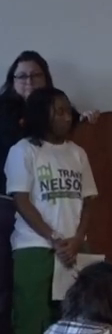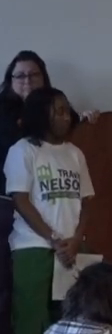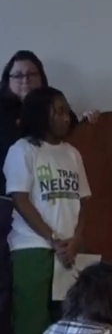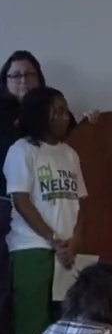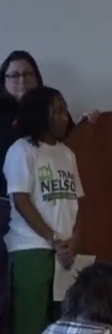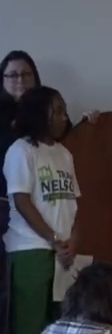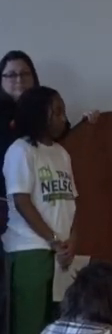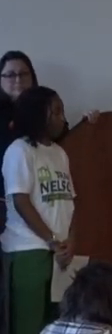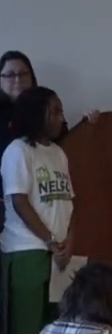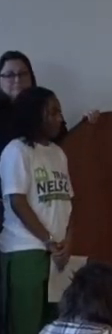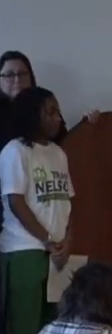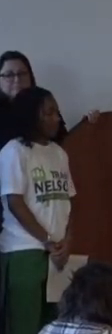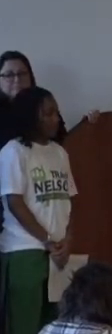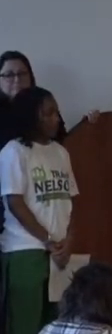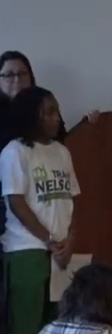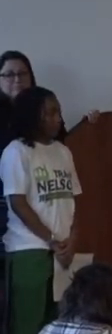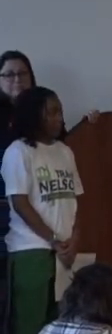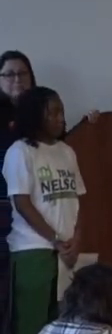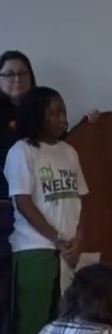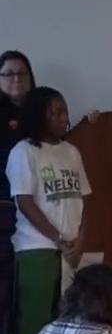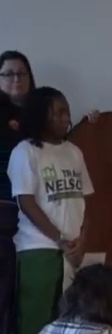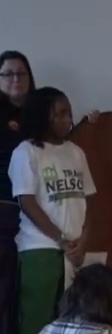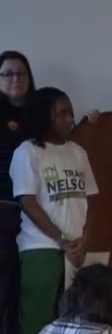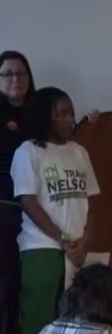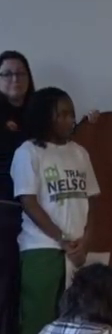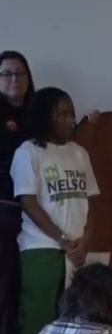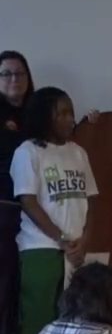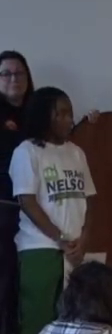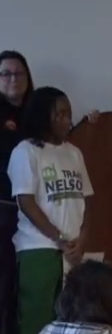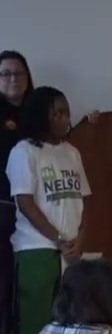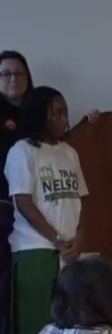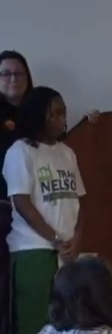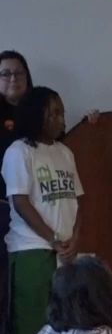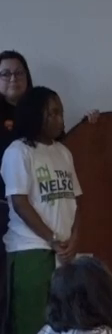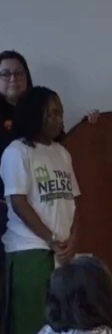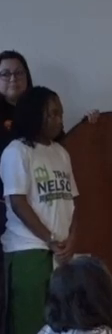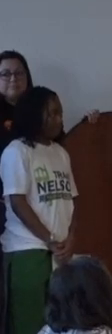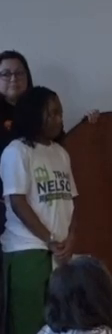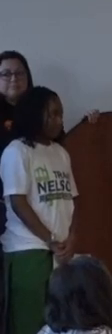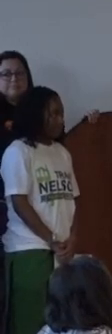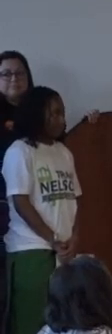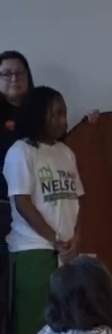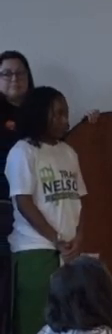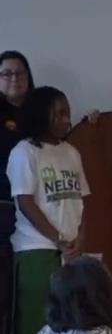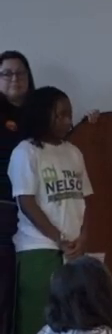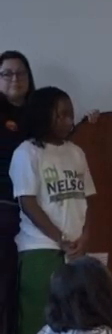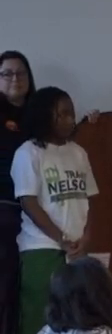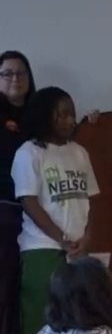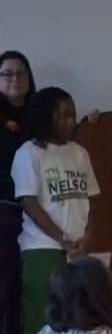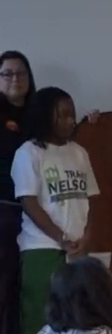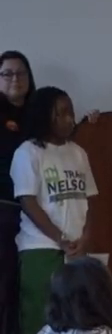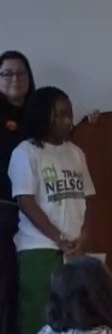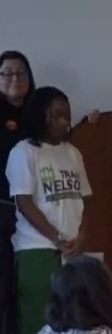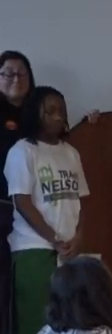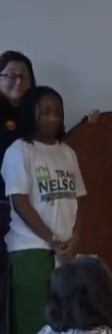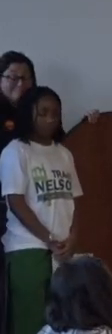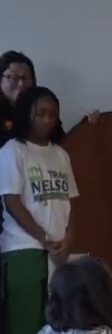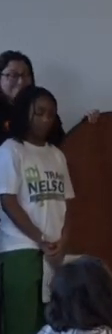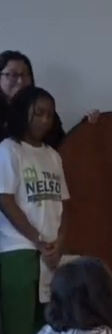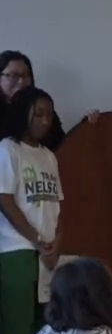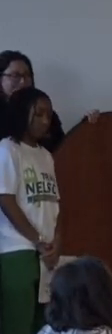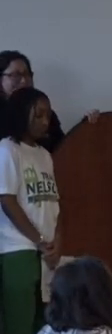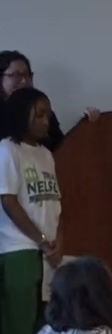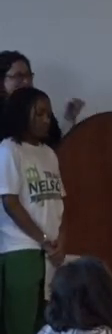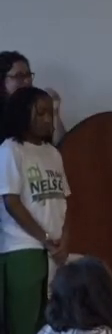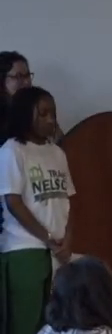part of a group that got Oregon and Portland and Multnomah County to declare racism a public health crisis.